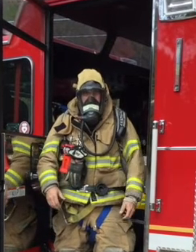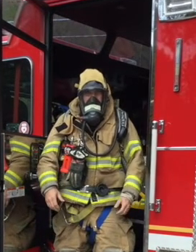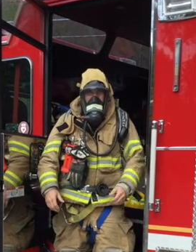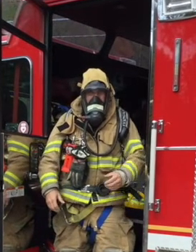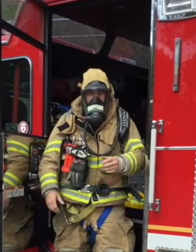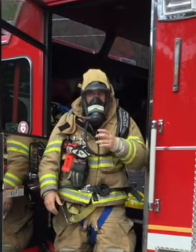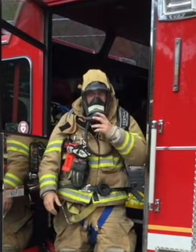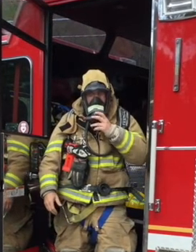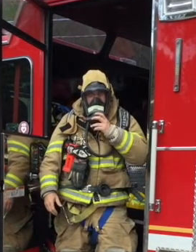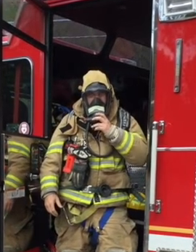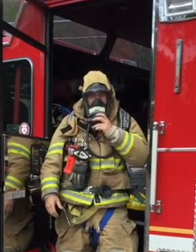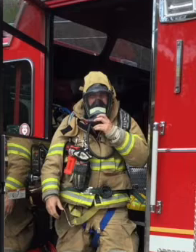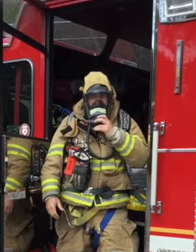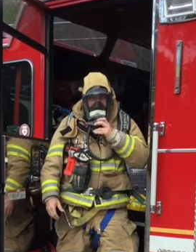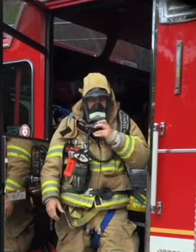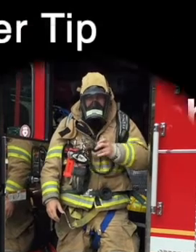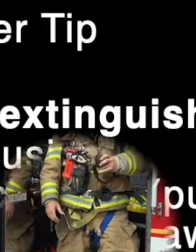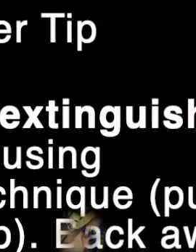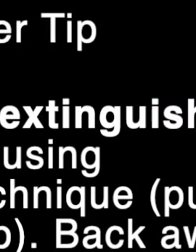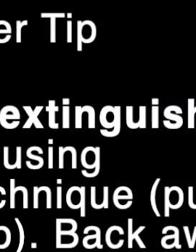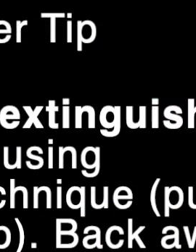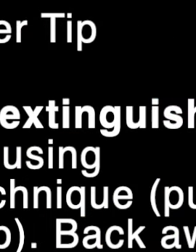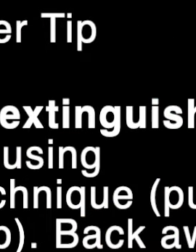And this helps us breathe.